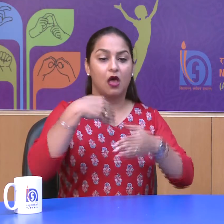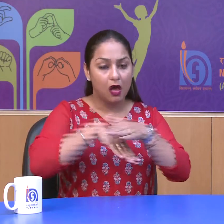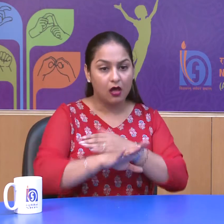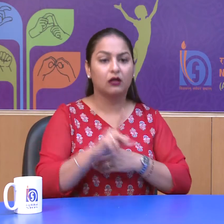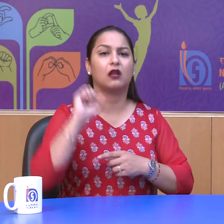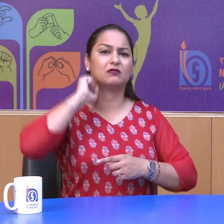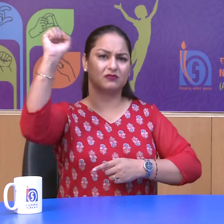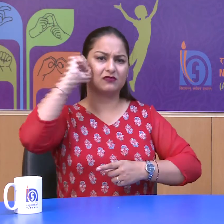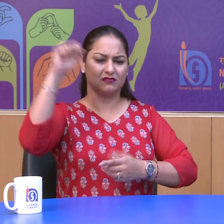padyatras,